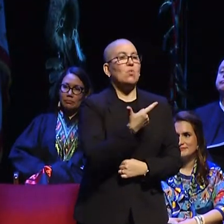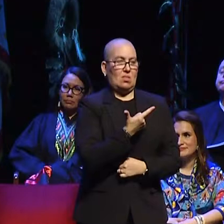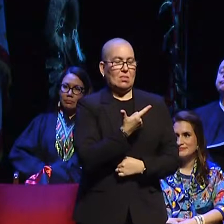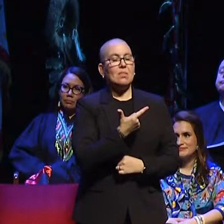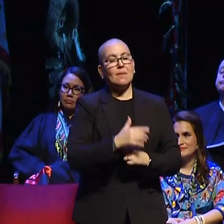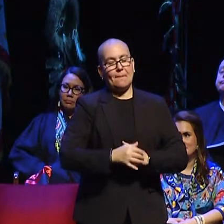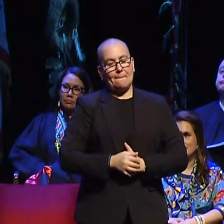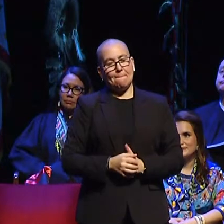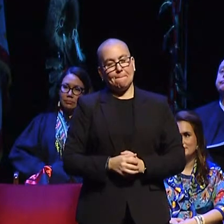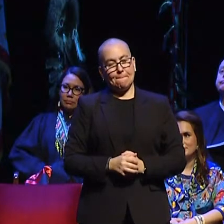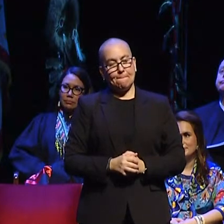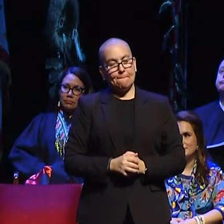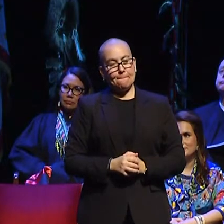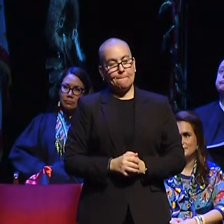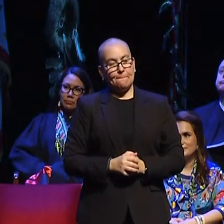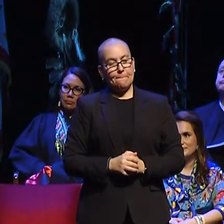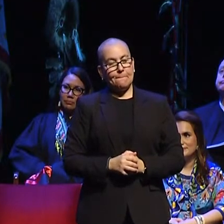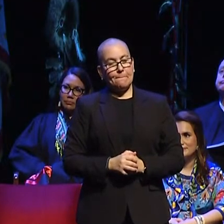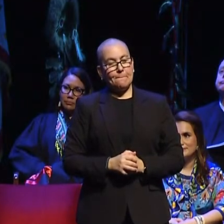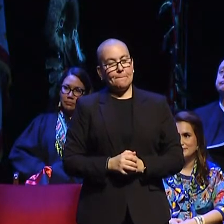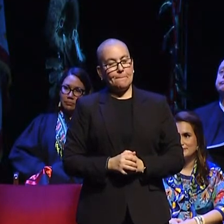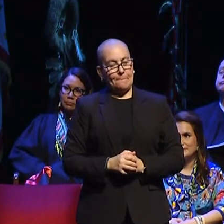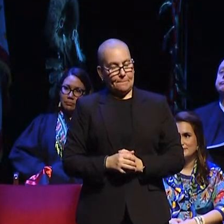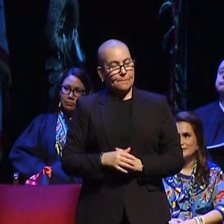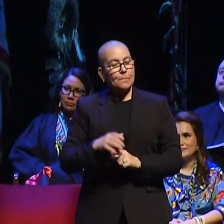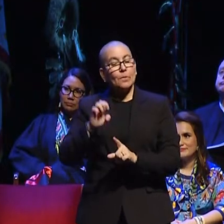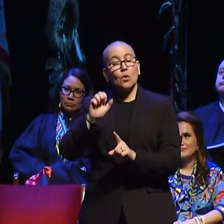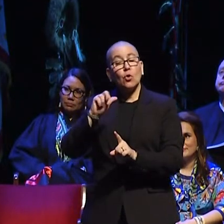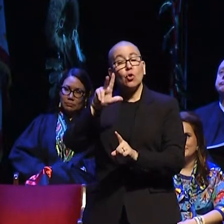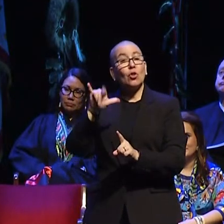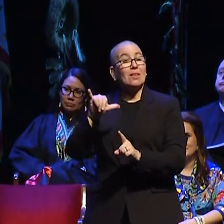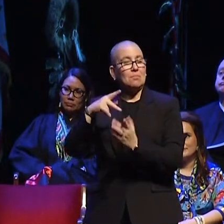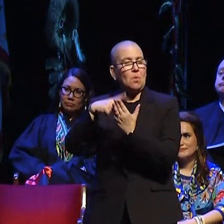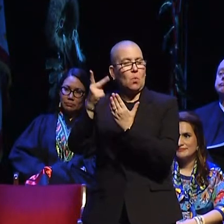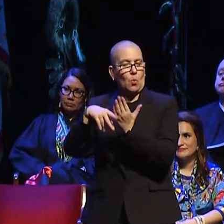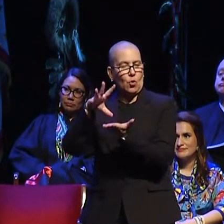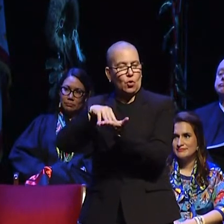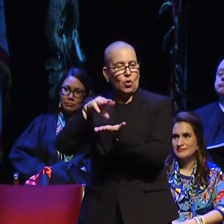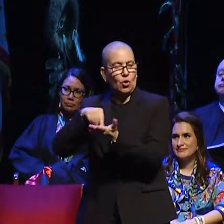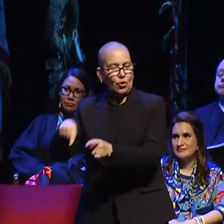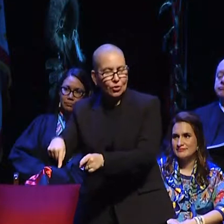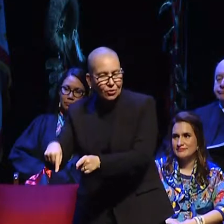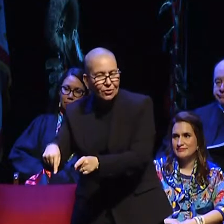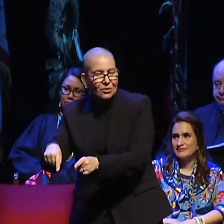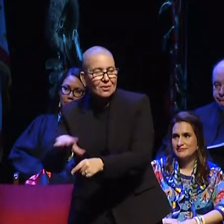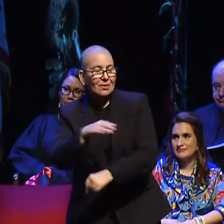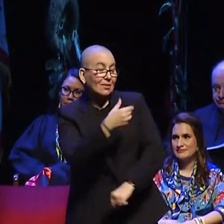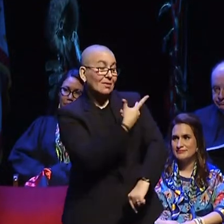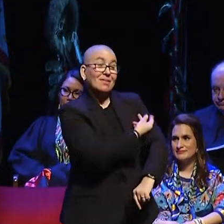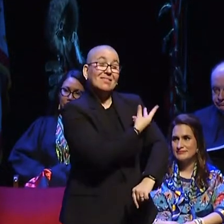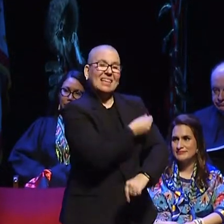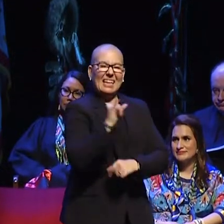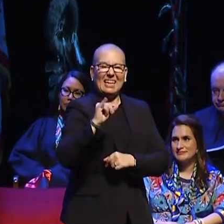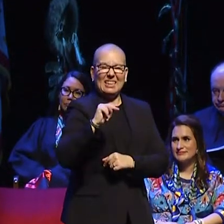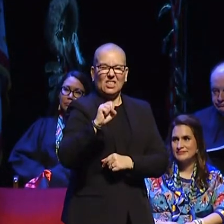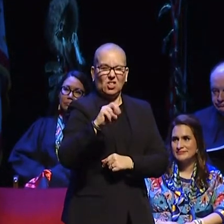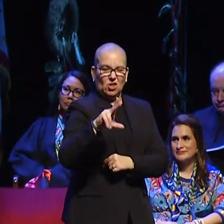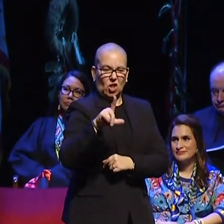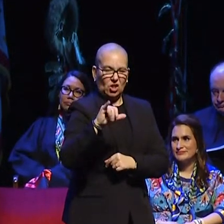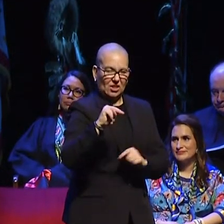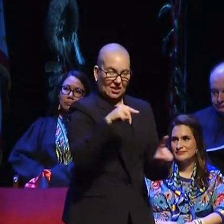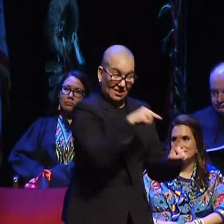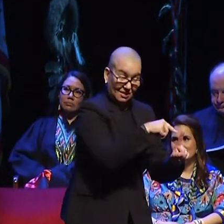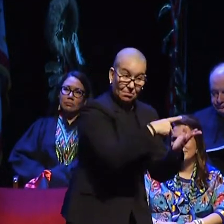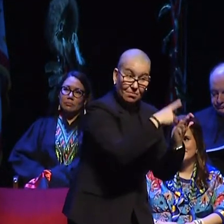championed childcare and early learning programs. We've lowered the cost of insulin and prescription drugs, and we've cut taxes for small businesses and the middle